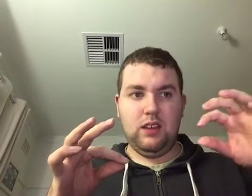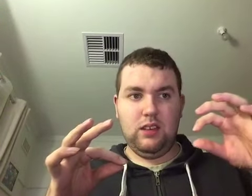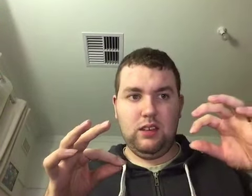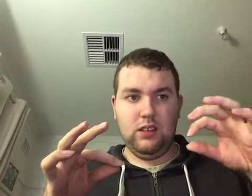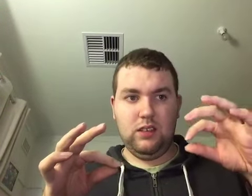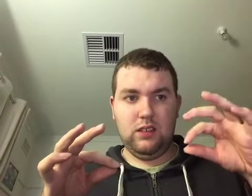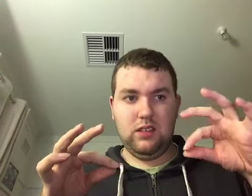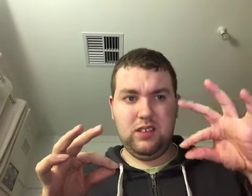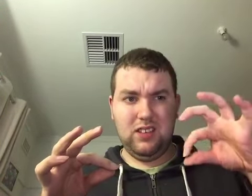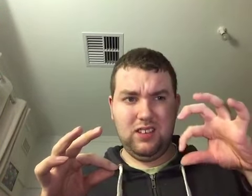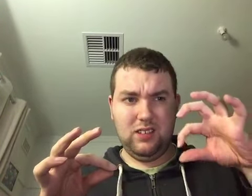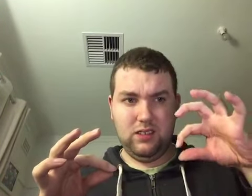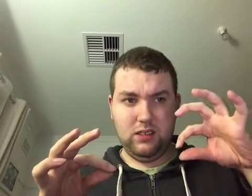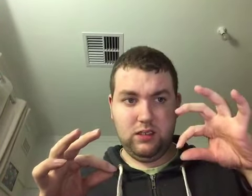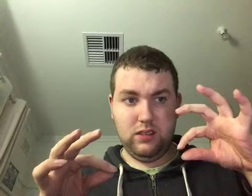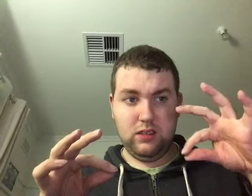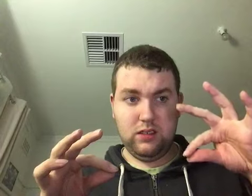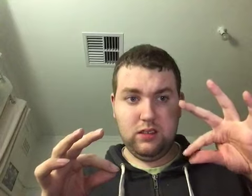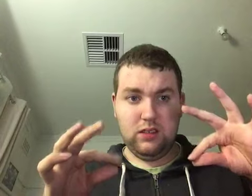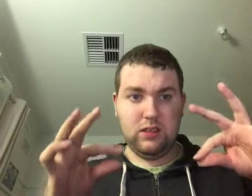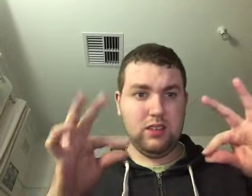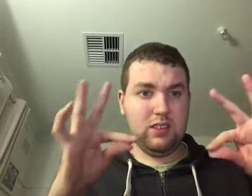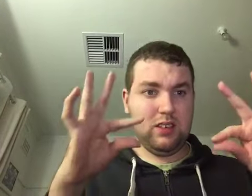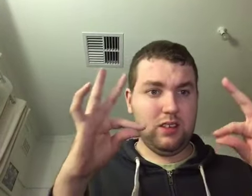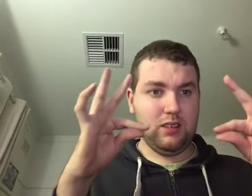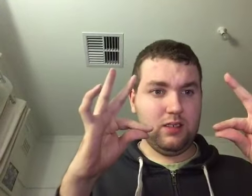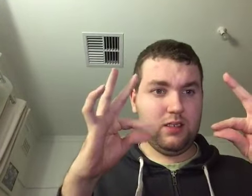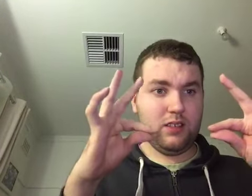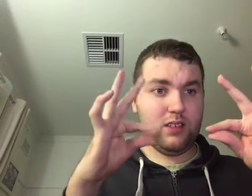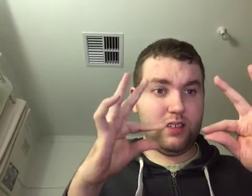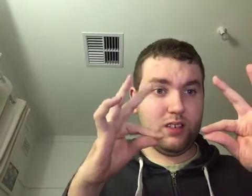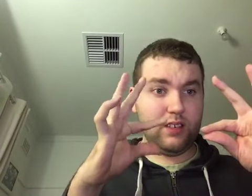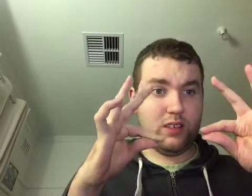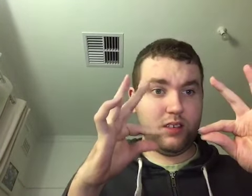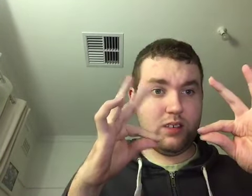Look at that. If you post your balls, all the way down. When you post your balls, I go.